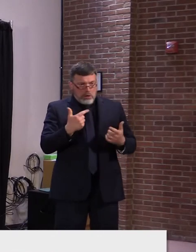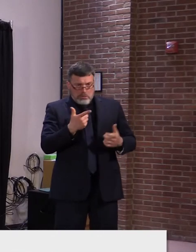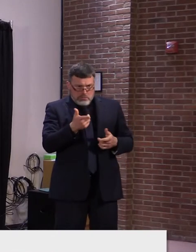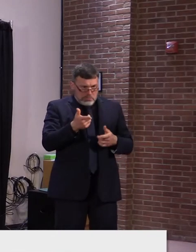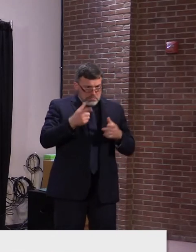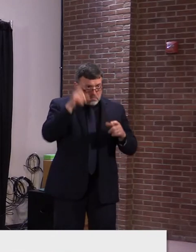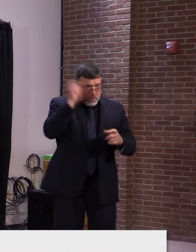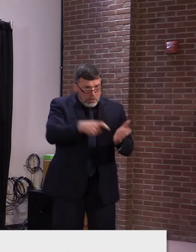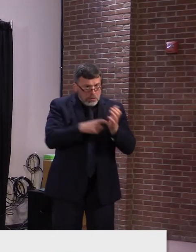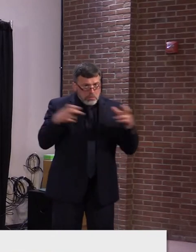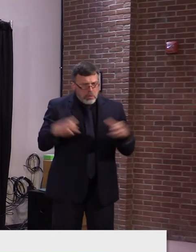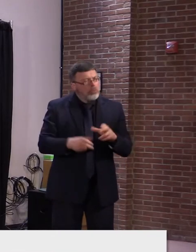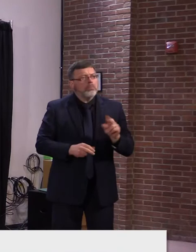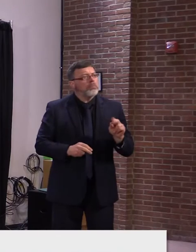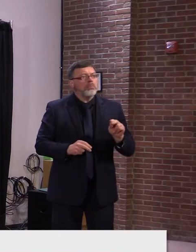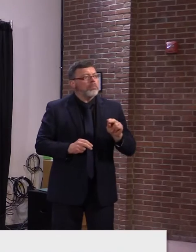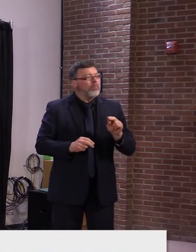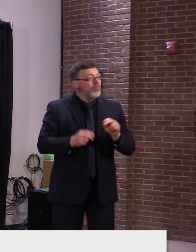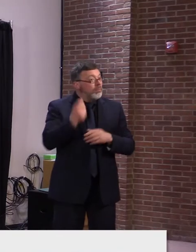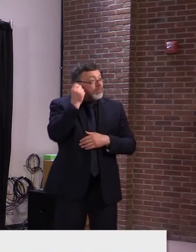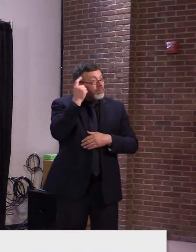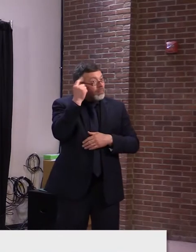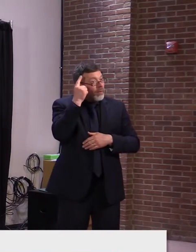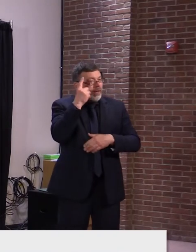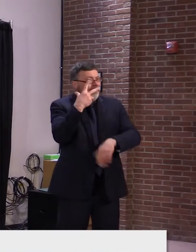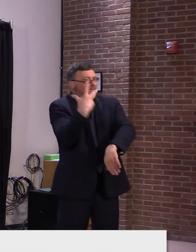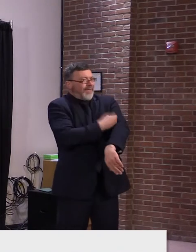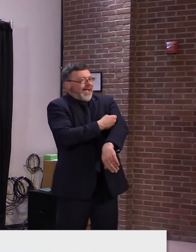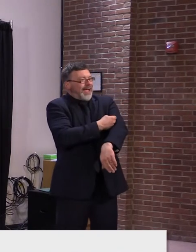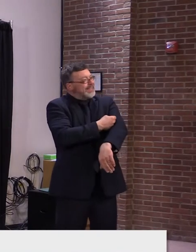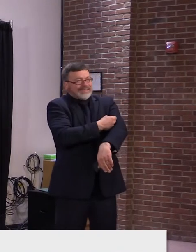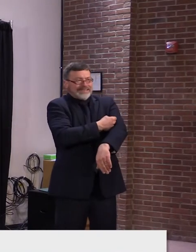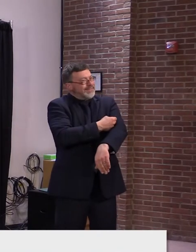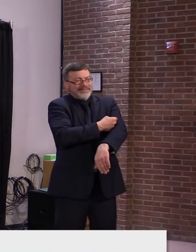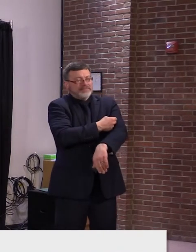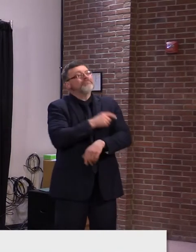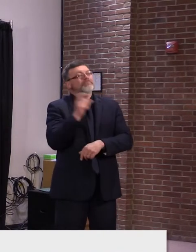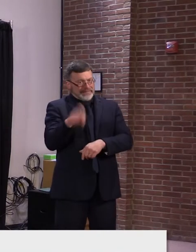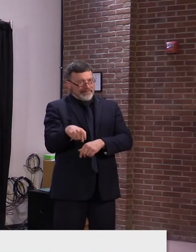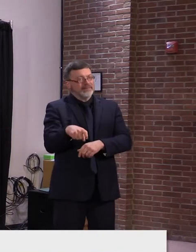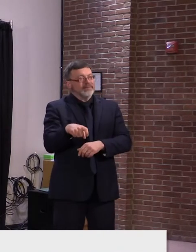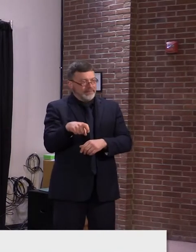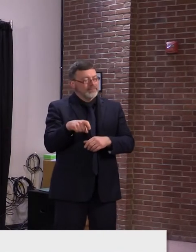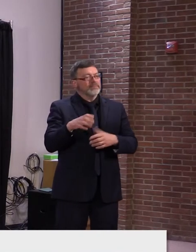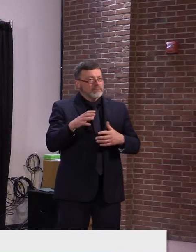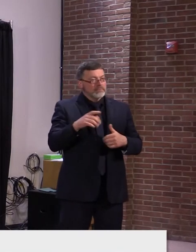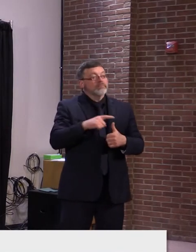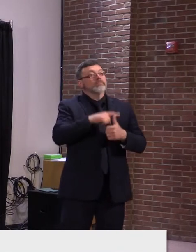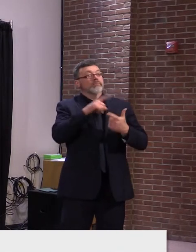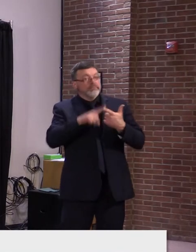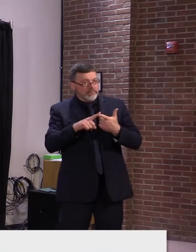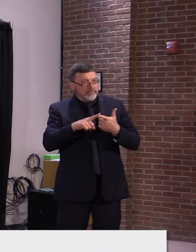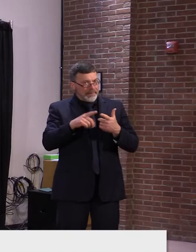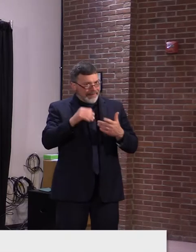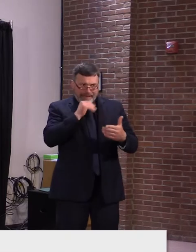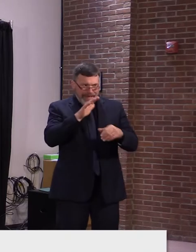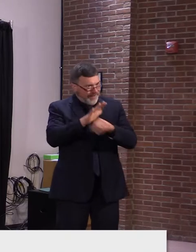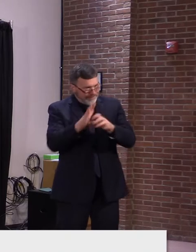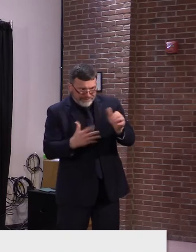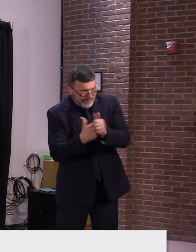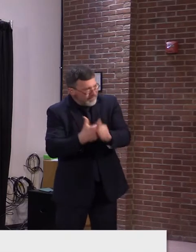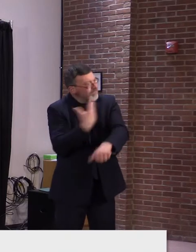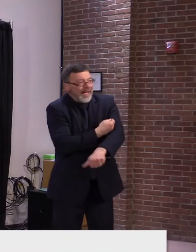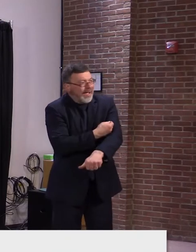not vaccinated or not up to date on your vaccines. Any close contact should get tested if they